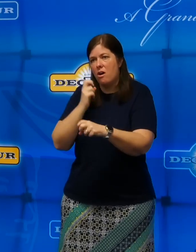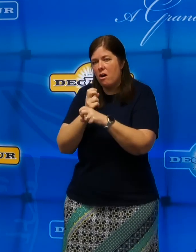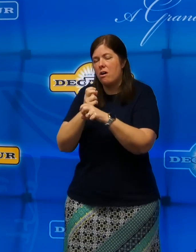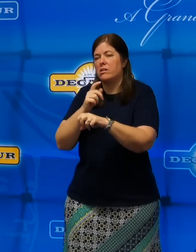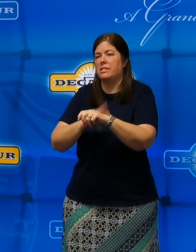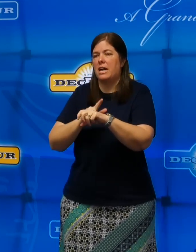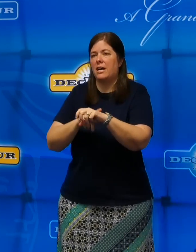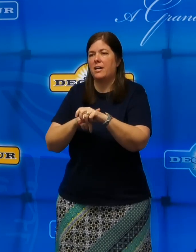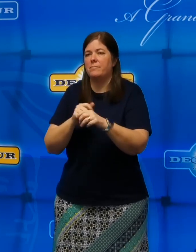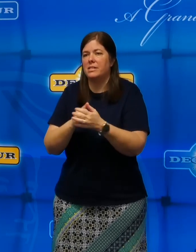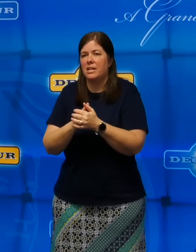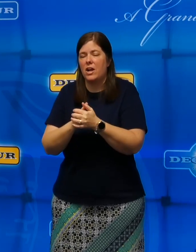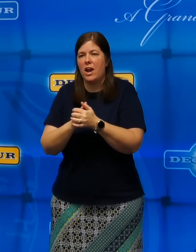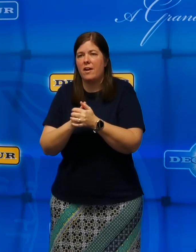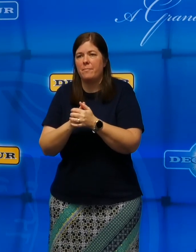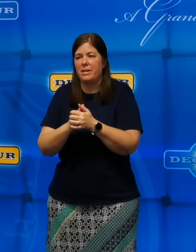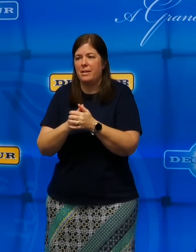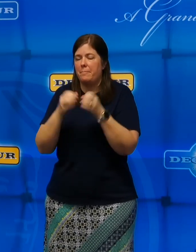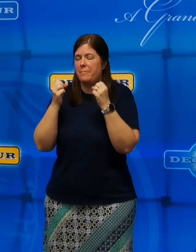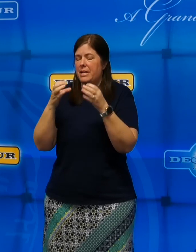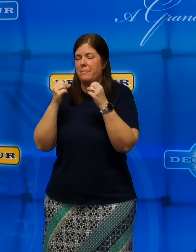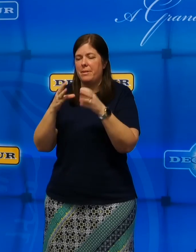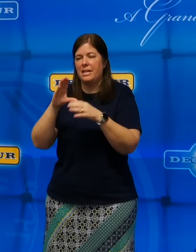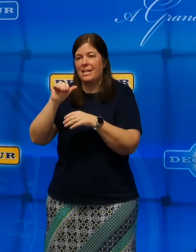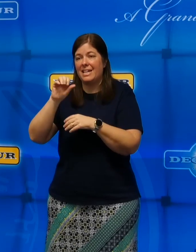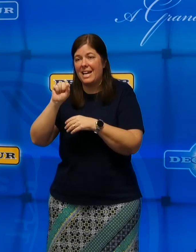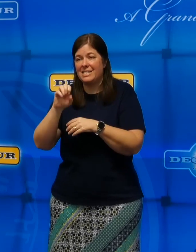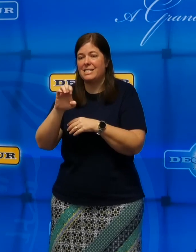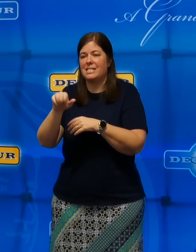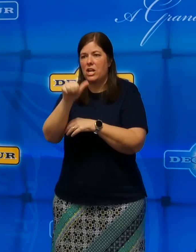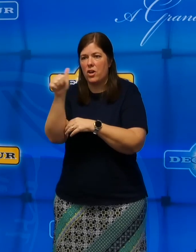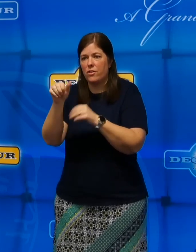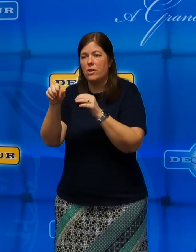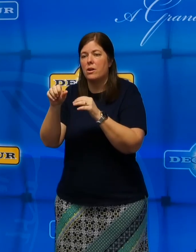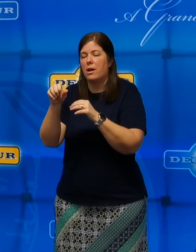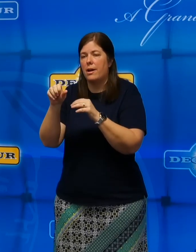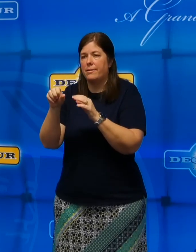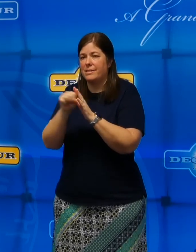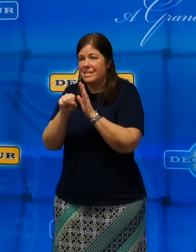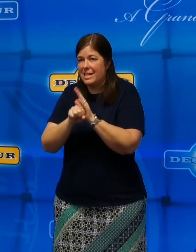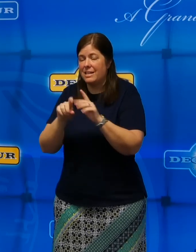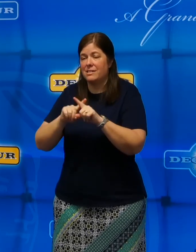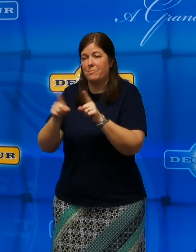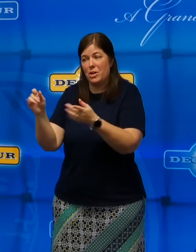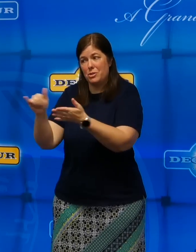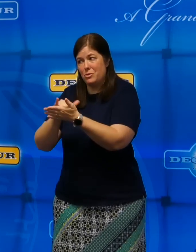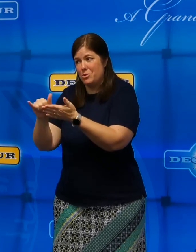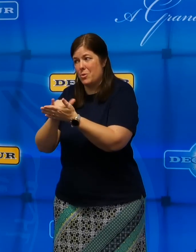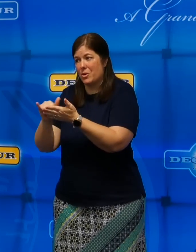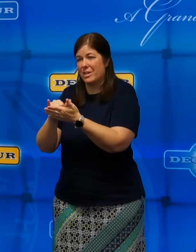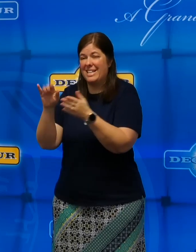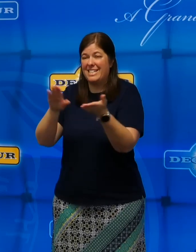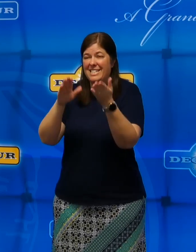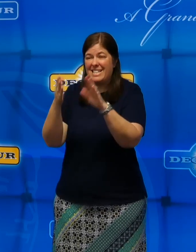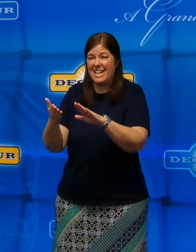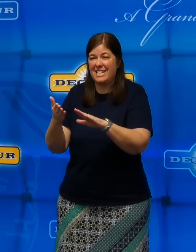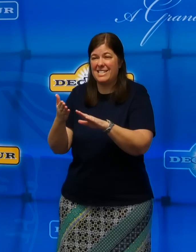though there have been oodles of cases in other places. In fact, the New York deaths